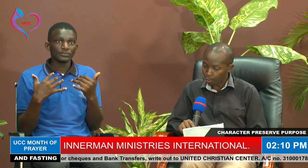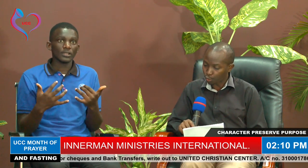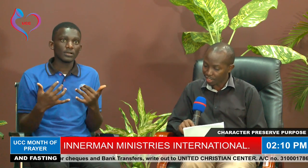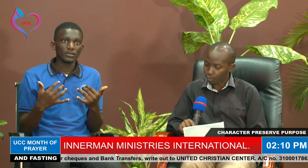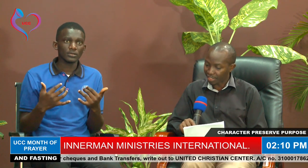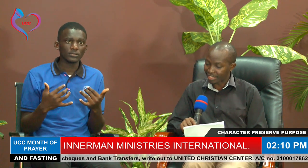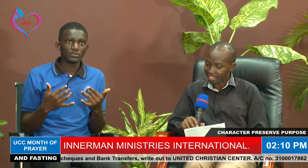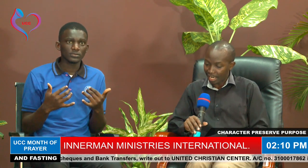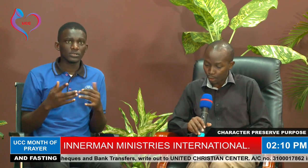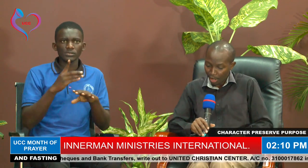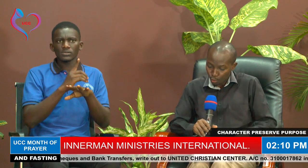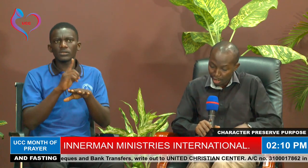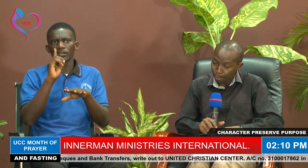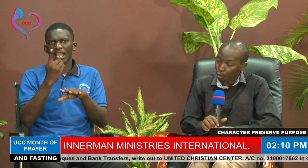According to 1 Corinthians 6:9, where do I belong?